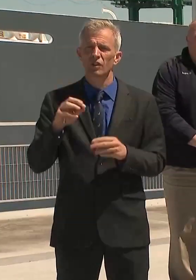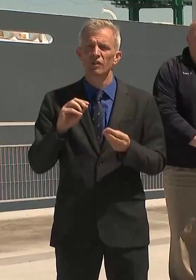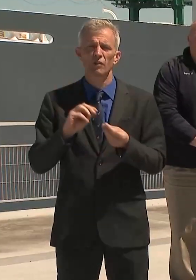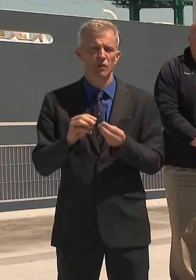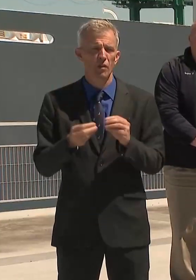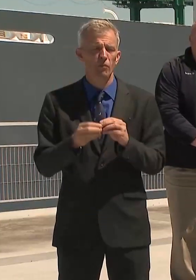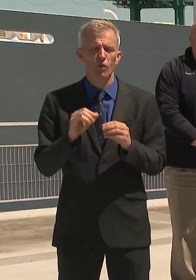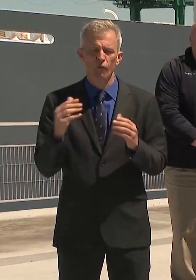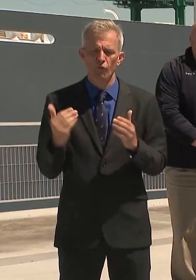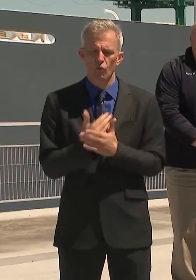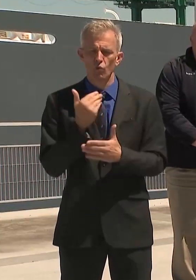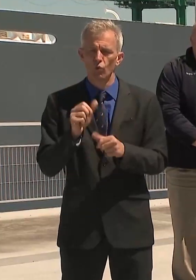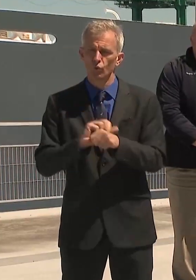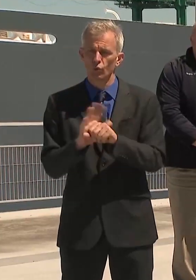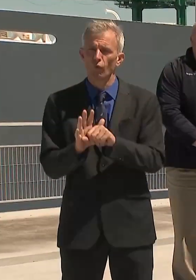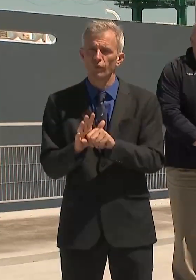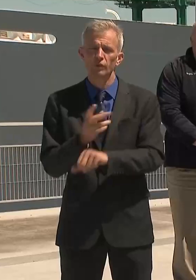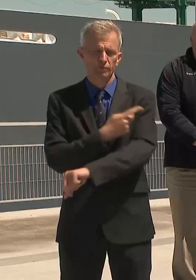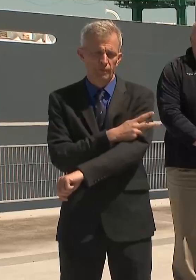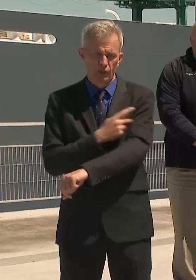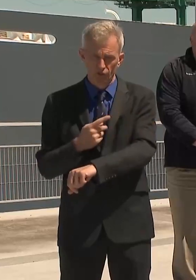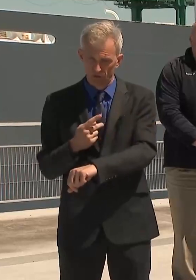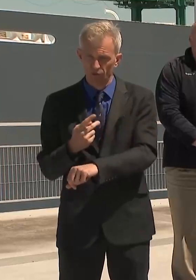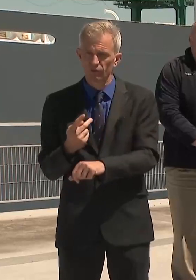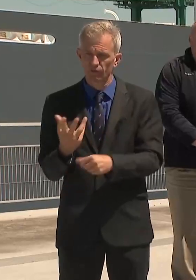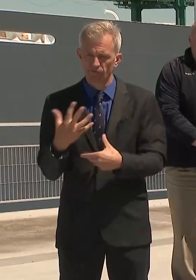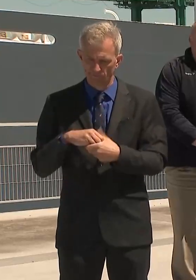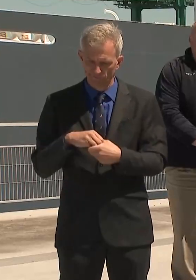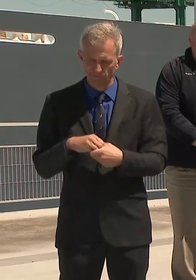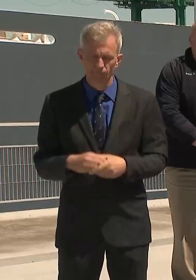new patients with